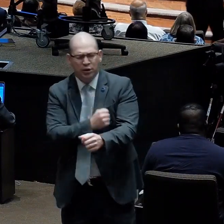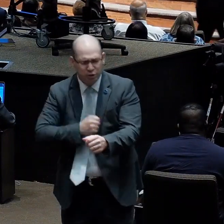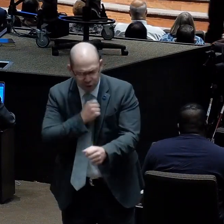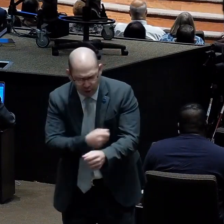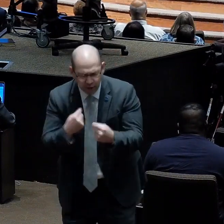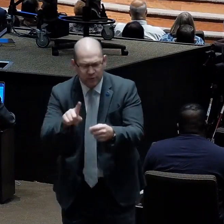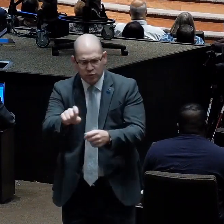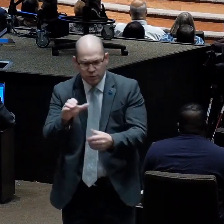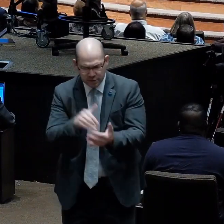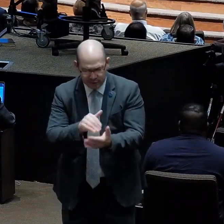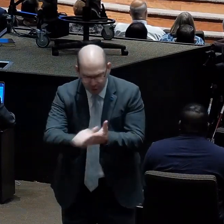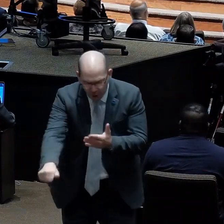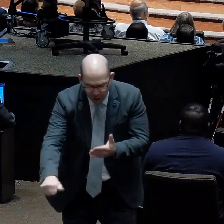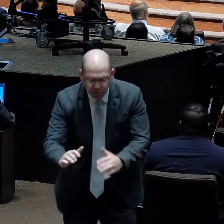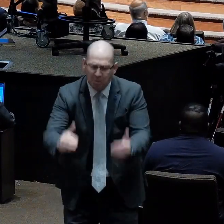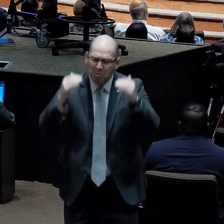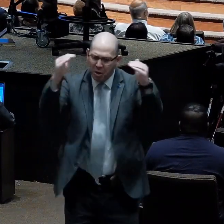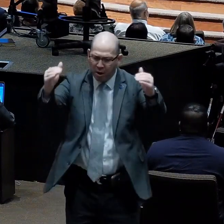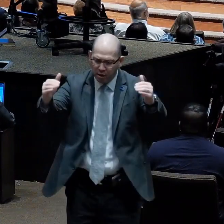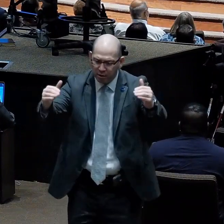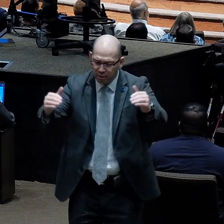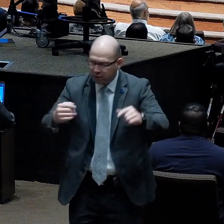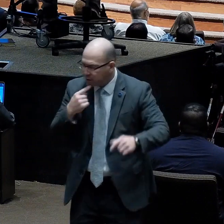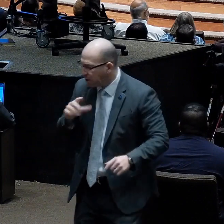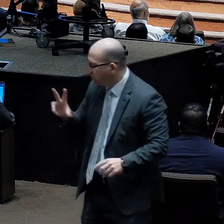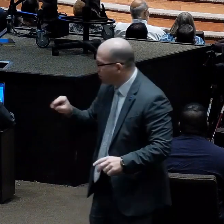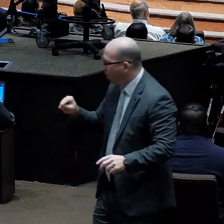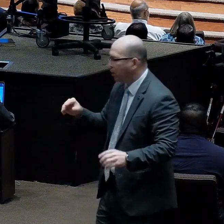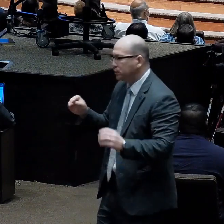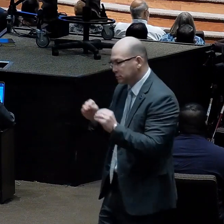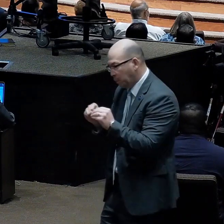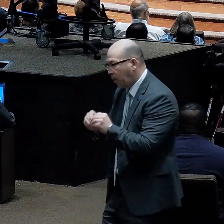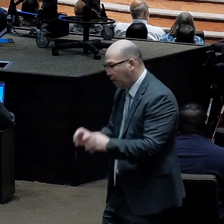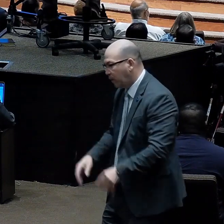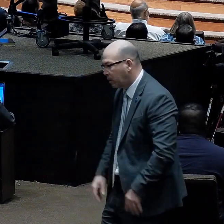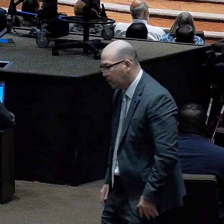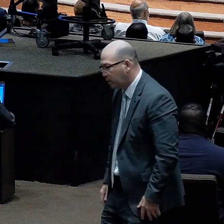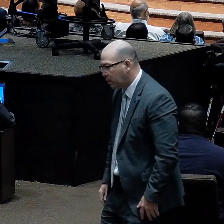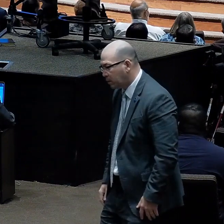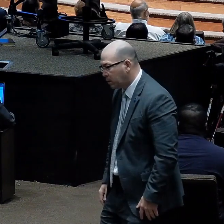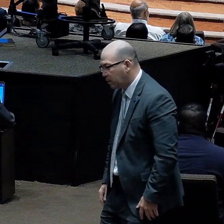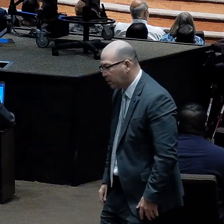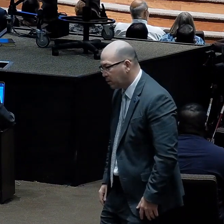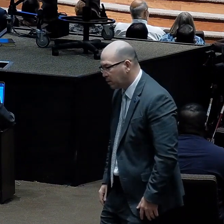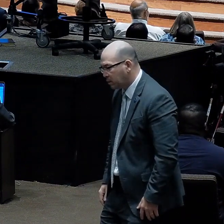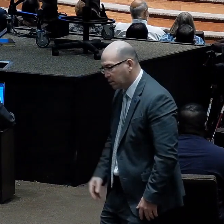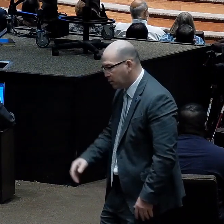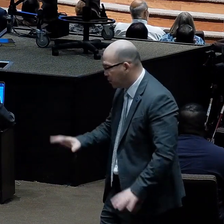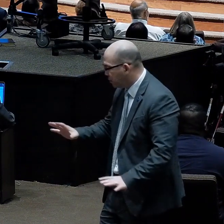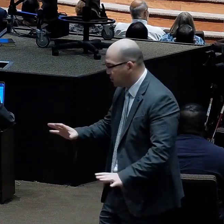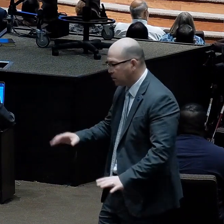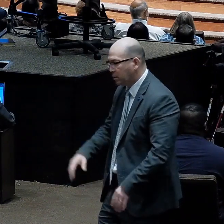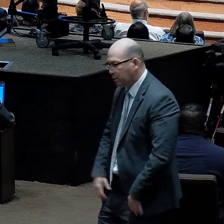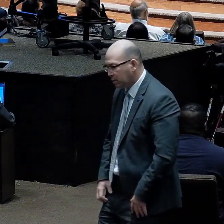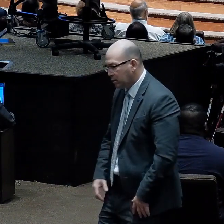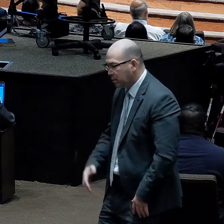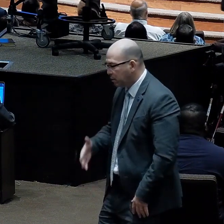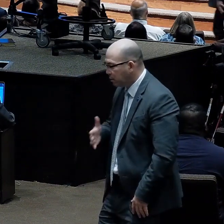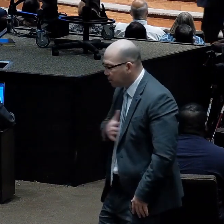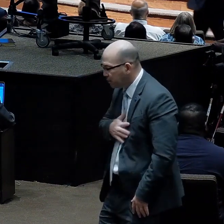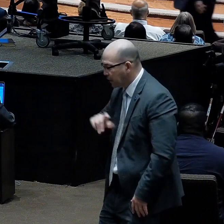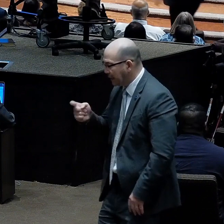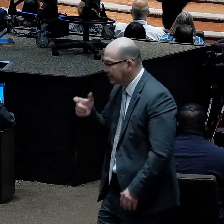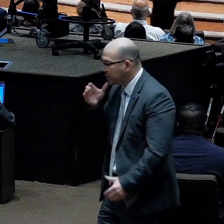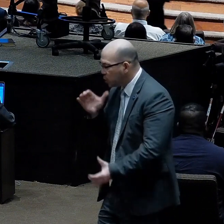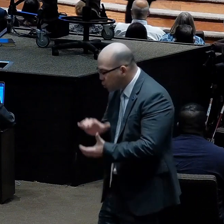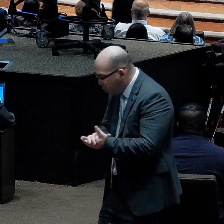gives him a promotion. And he says, but that's not all. He said, you won't believe it, but my ex-wife, she did